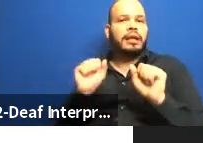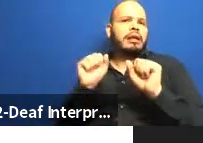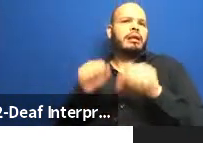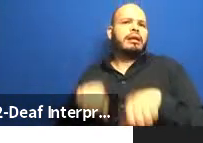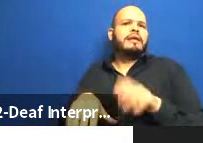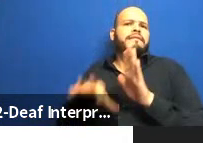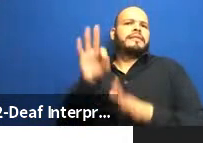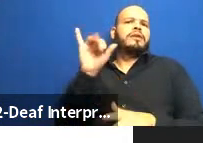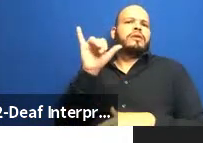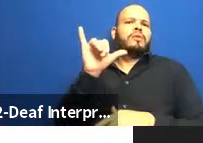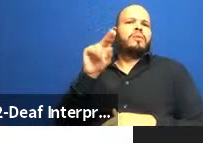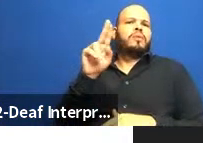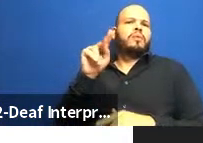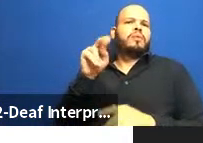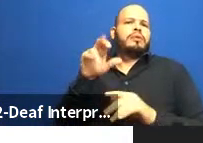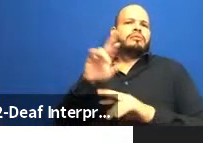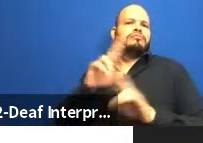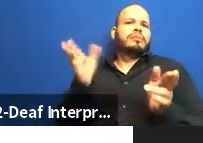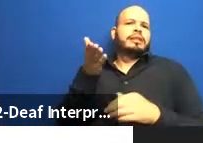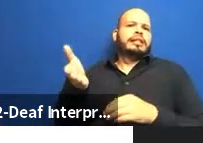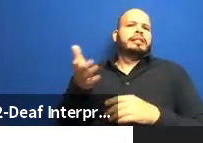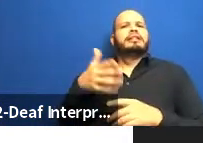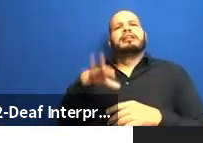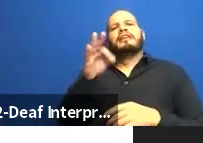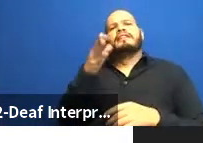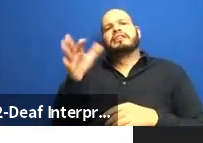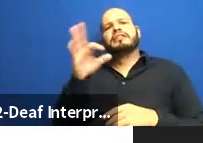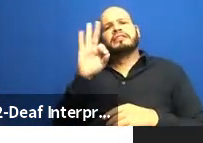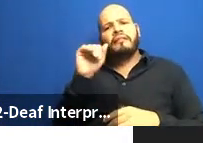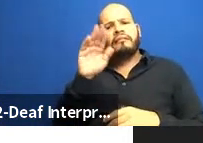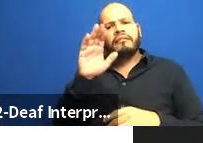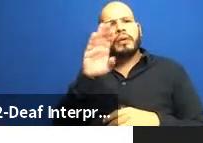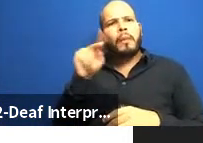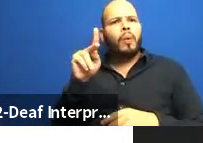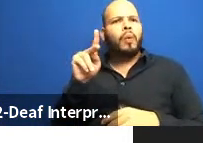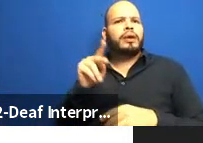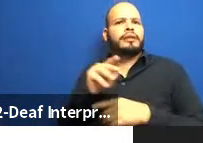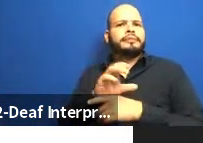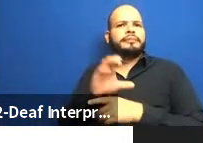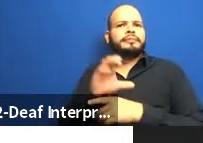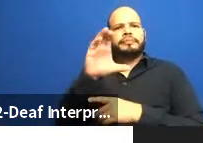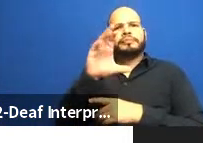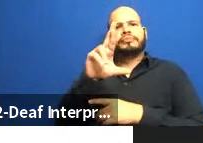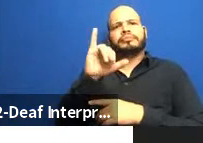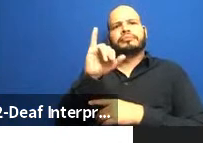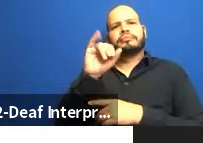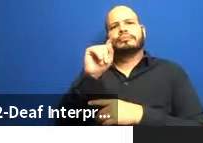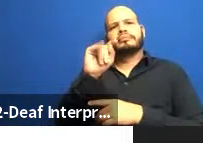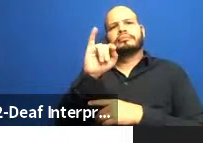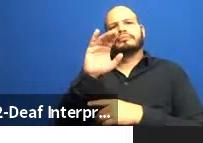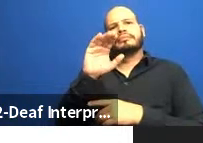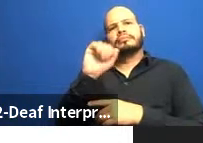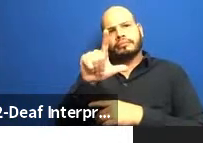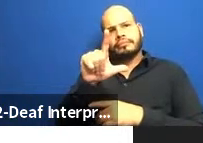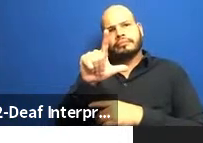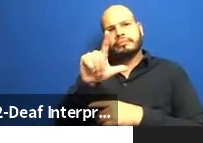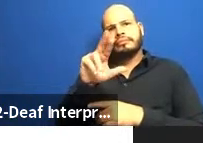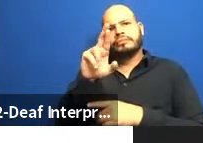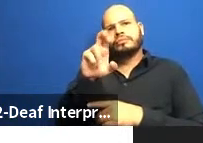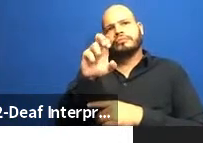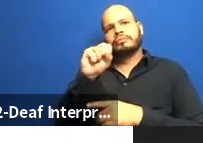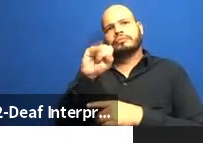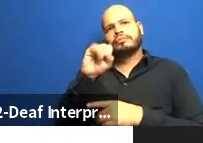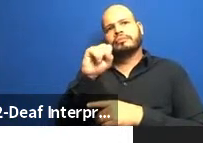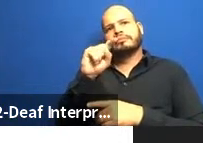the Education for Liberation Network. We also would love for you to join us and spread the word about our upcoming